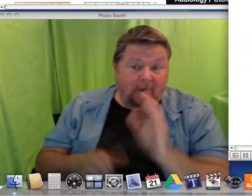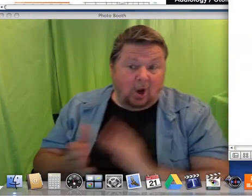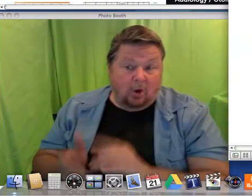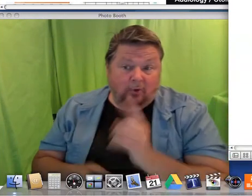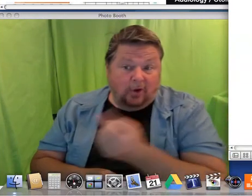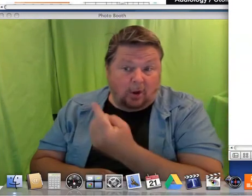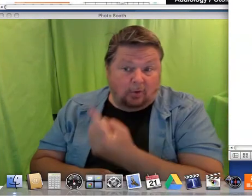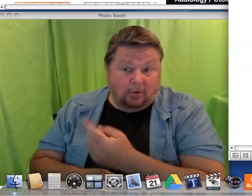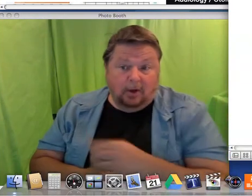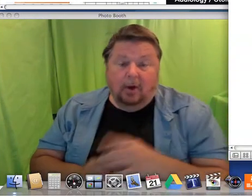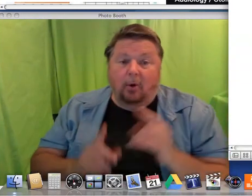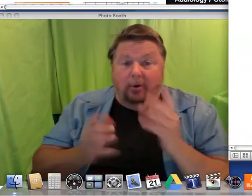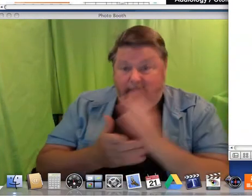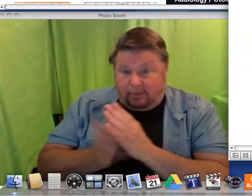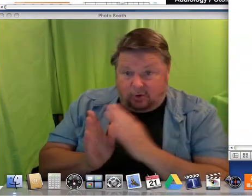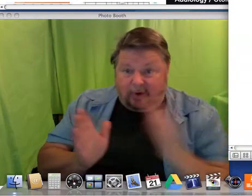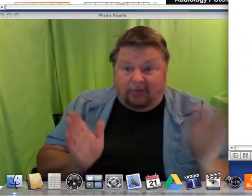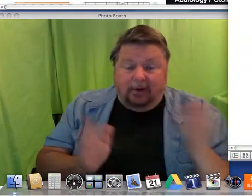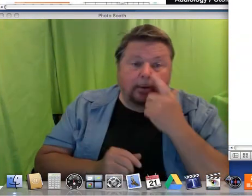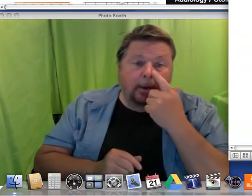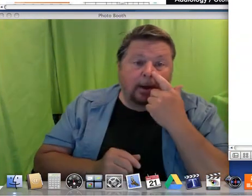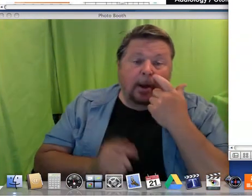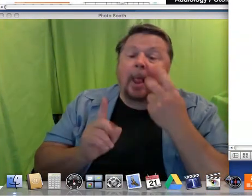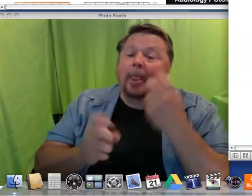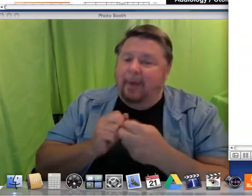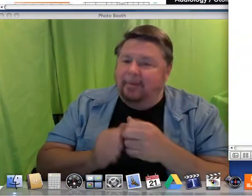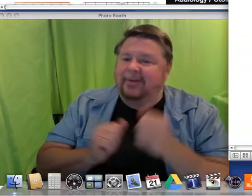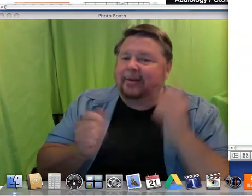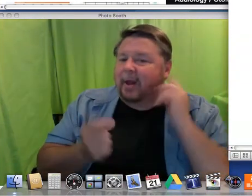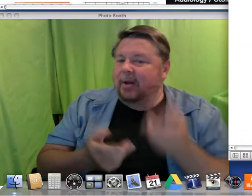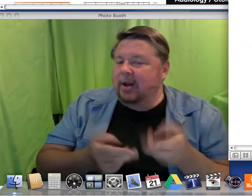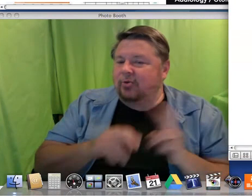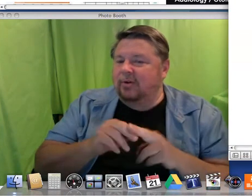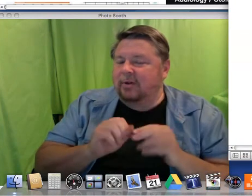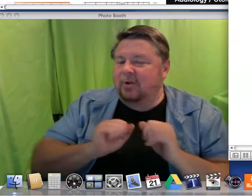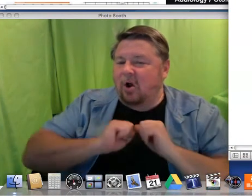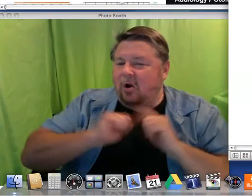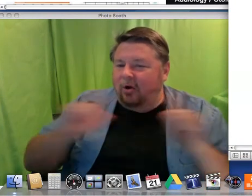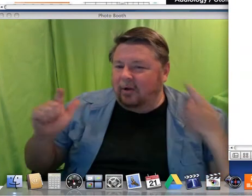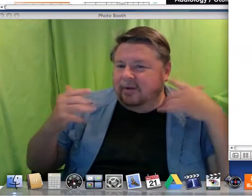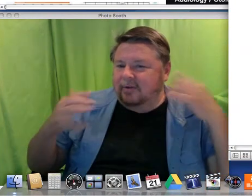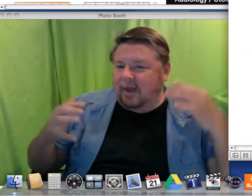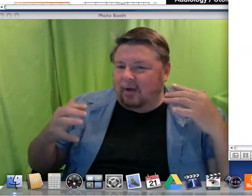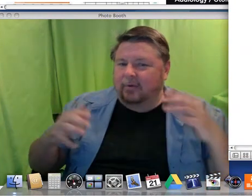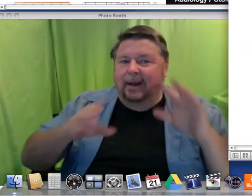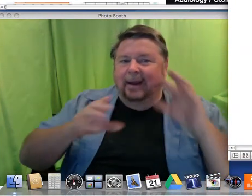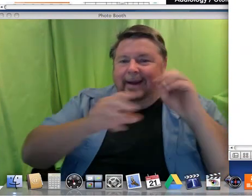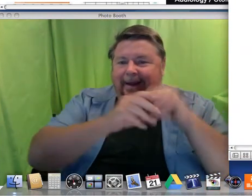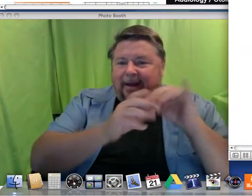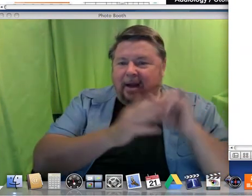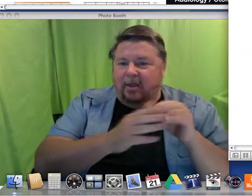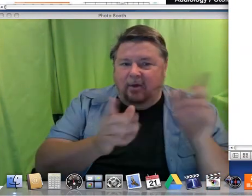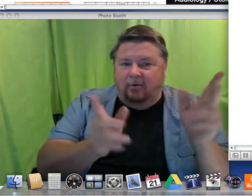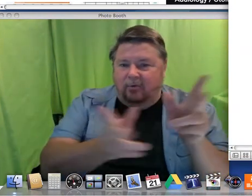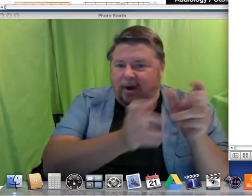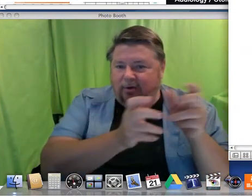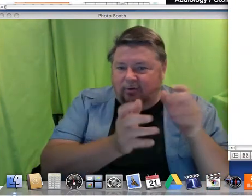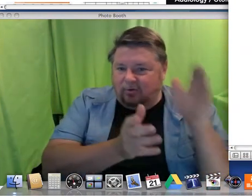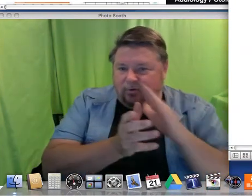leave the lows alone, or maybe you do everything. The problem is it increases all the sound in